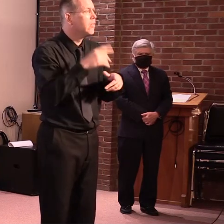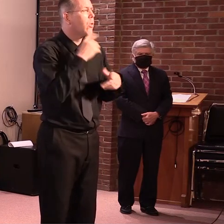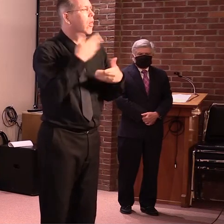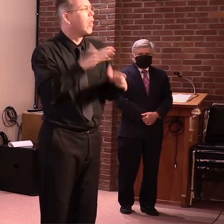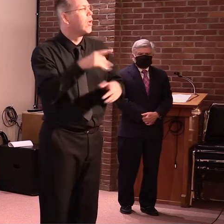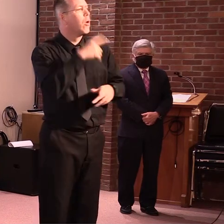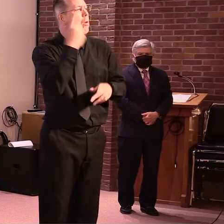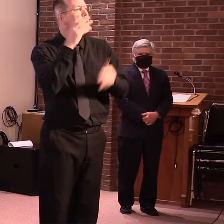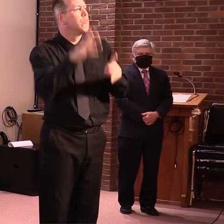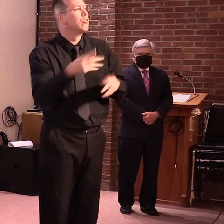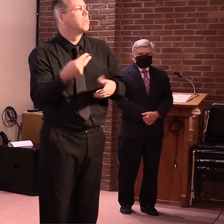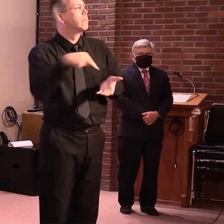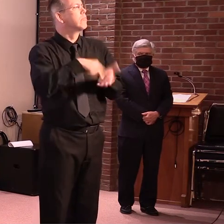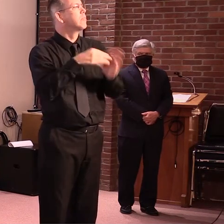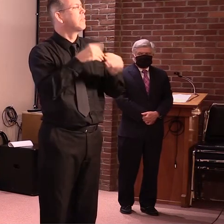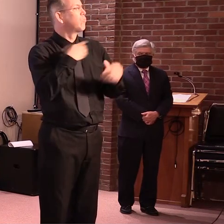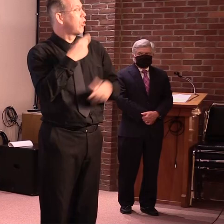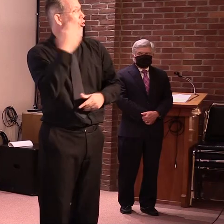Page?